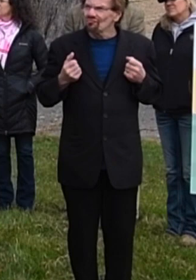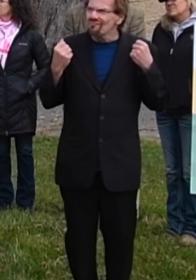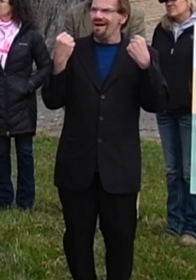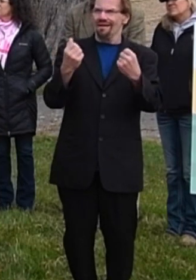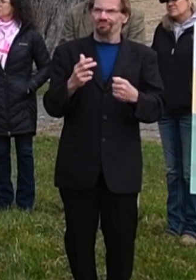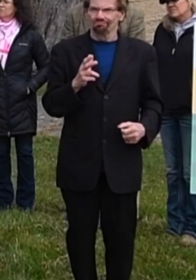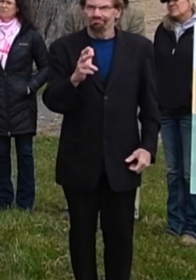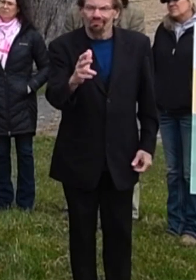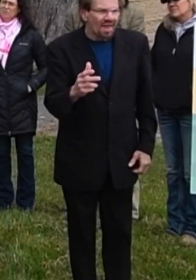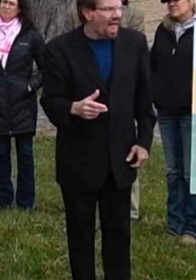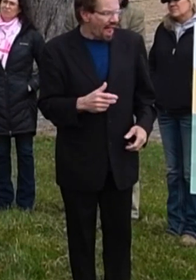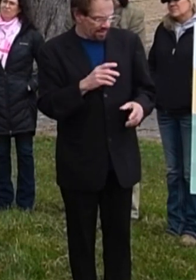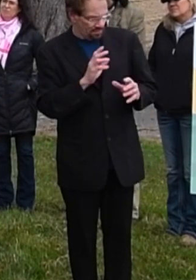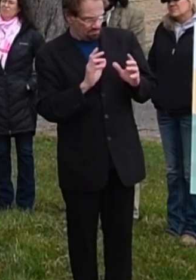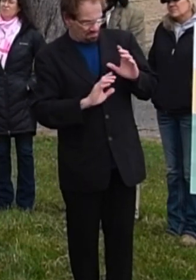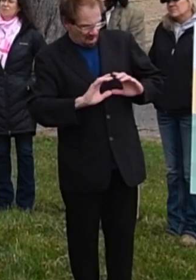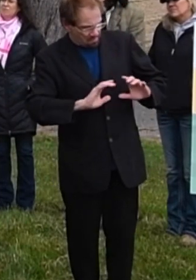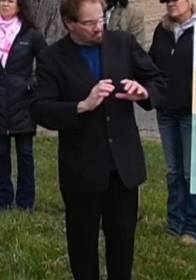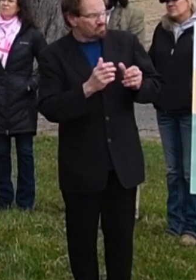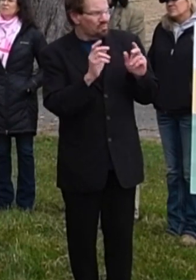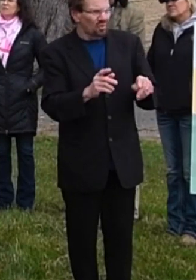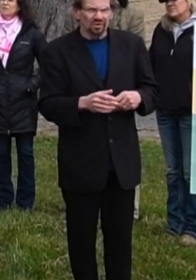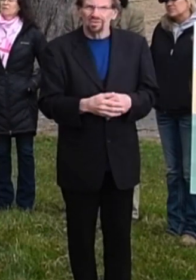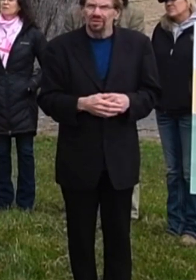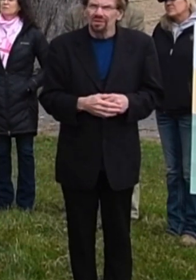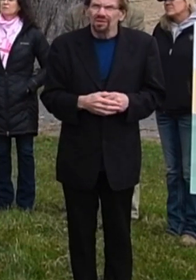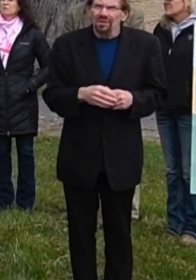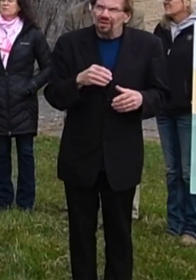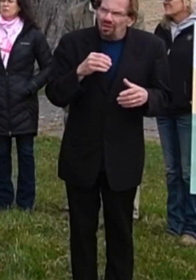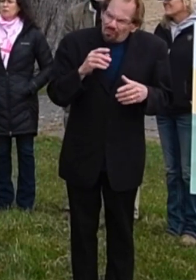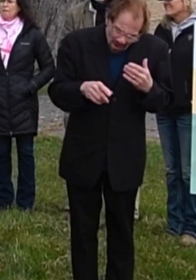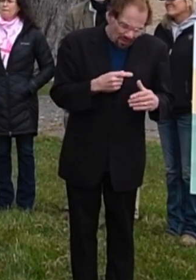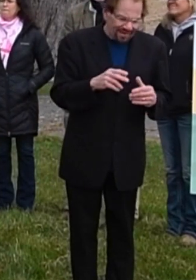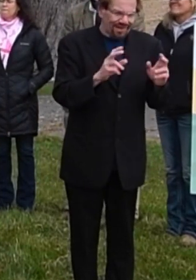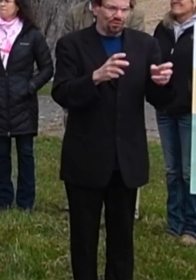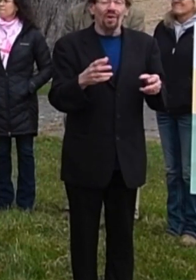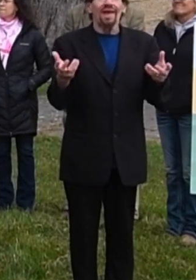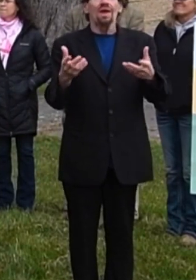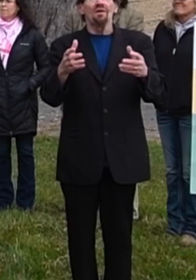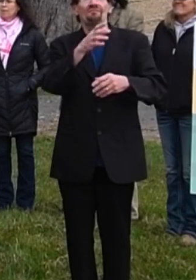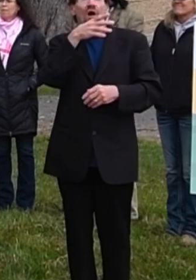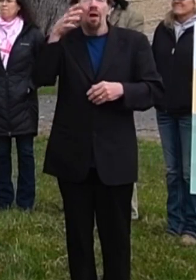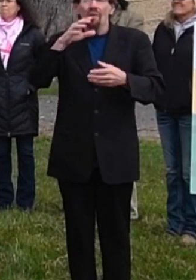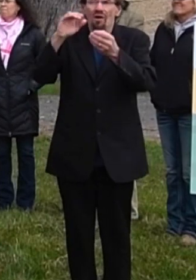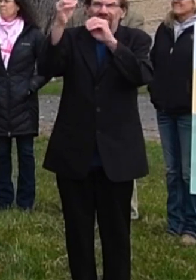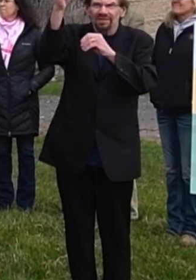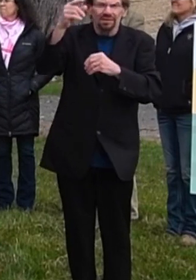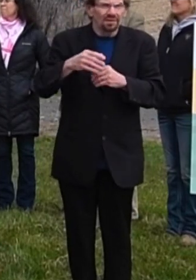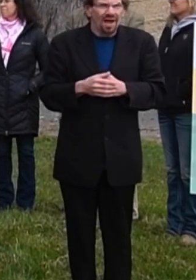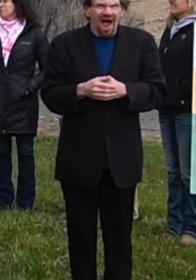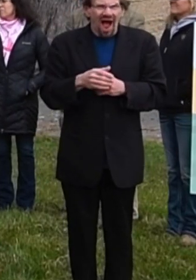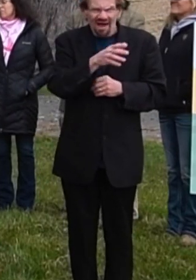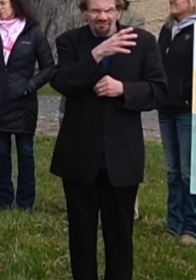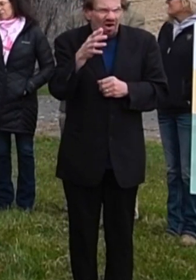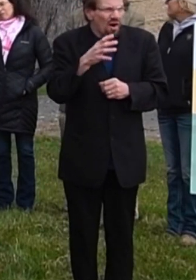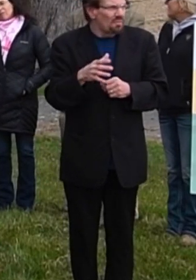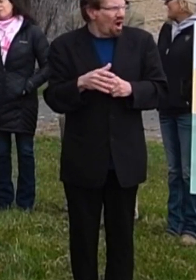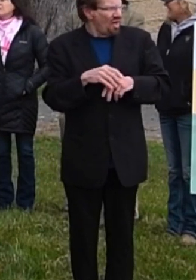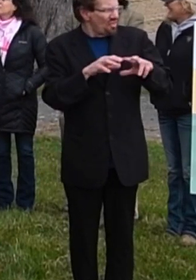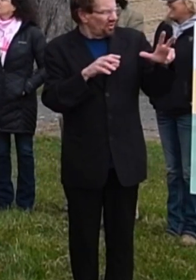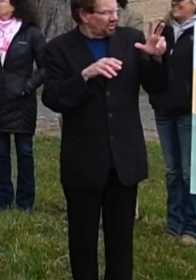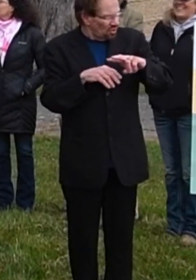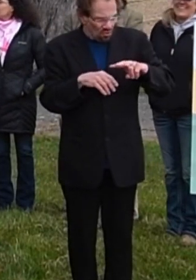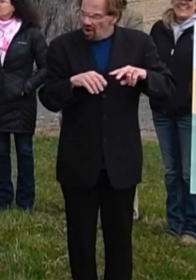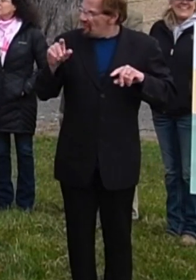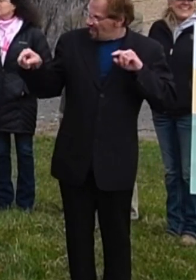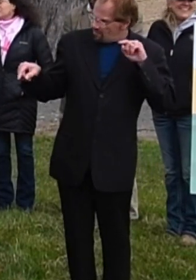about an issue instead of having to drive into Ellicott City or Columbia. The great thing is I farm on both sides of 32, so I can stop in with the tractor